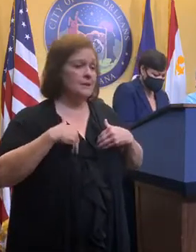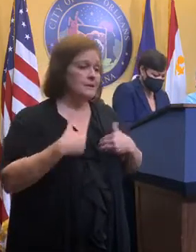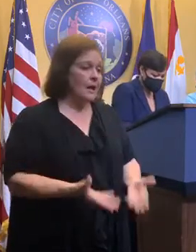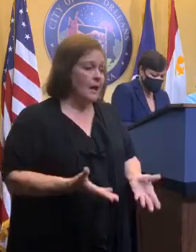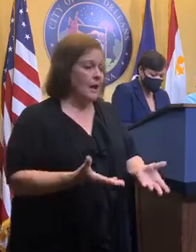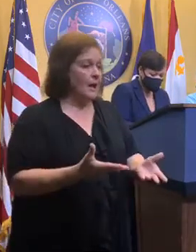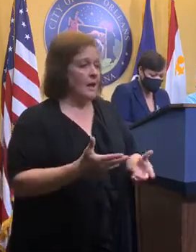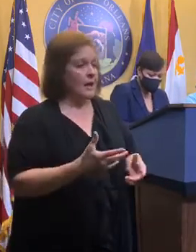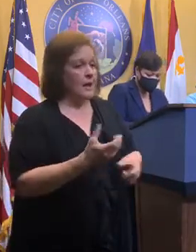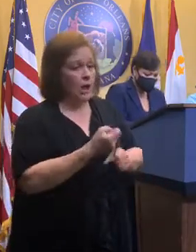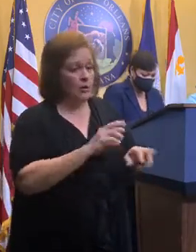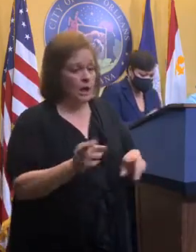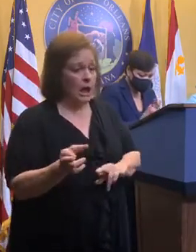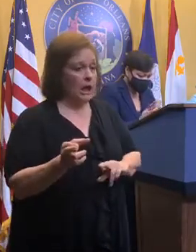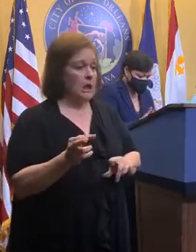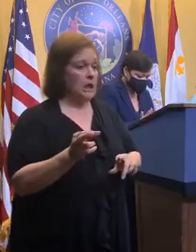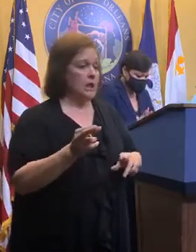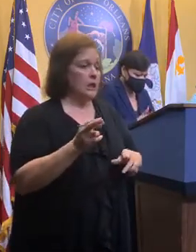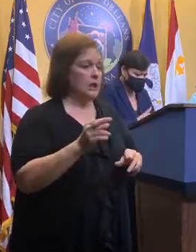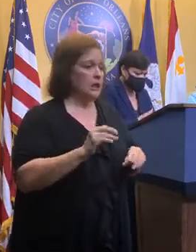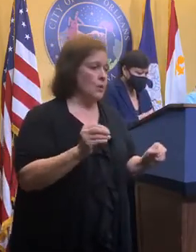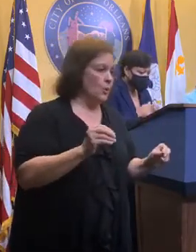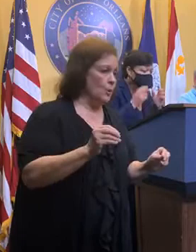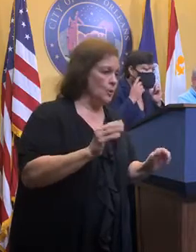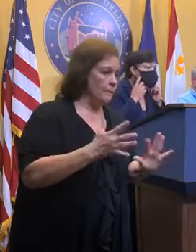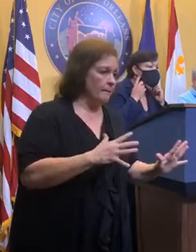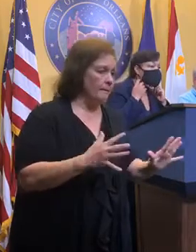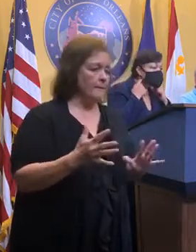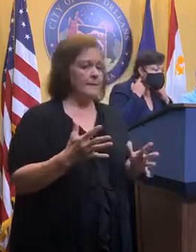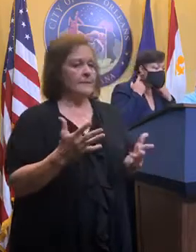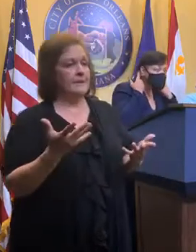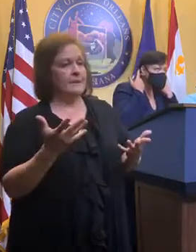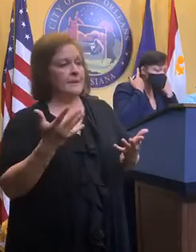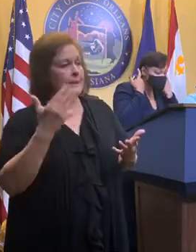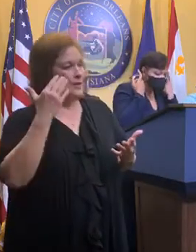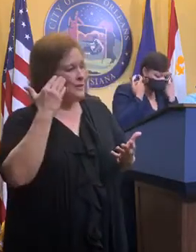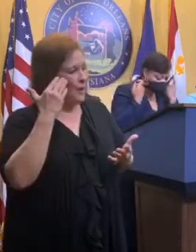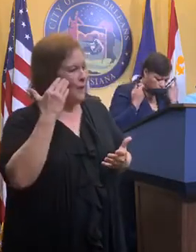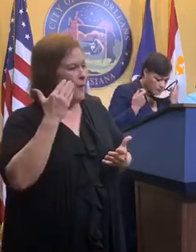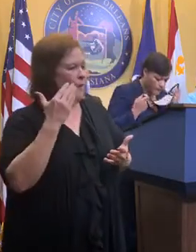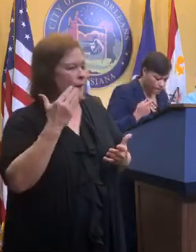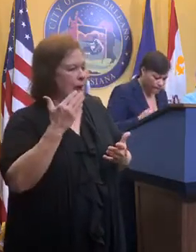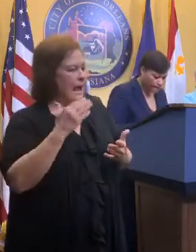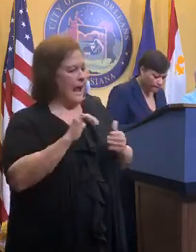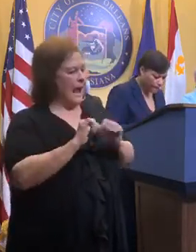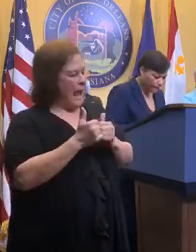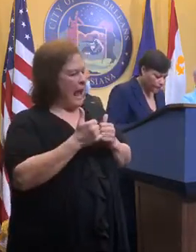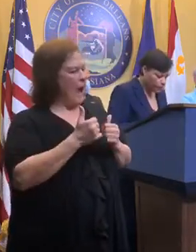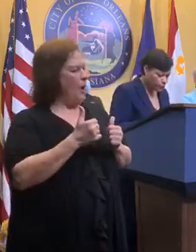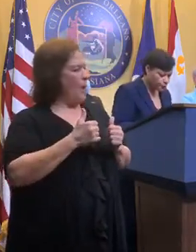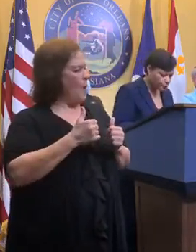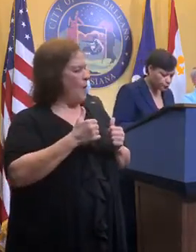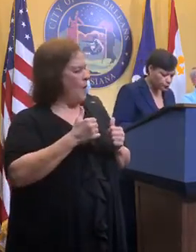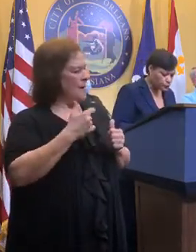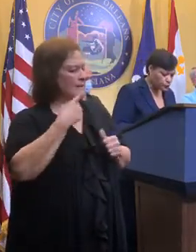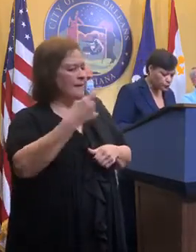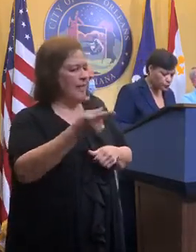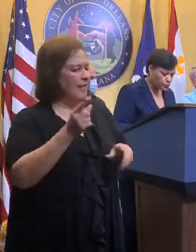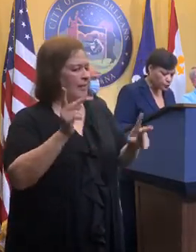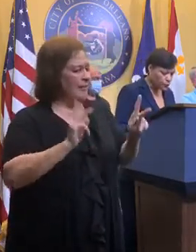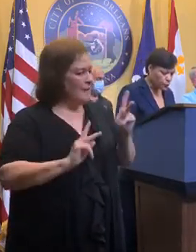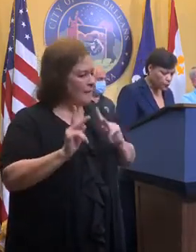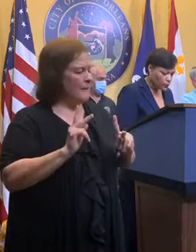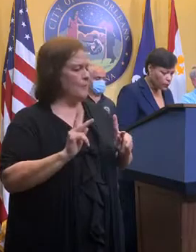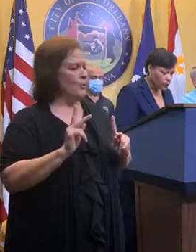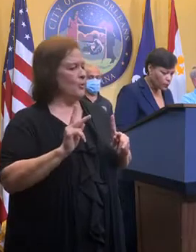engaged in the process? I mean, I know we're at the end of what's been a historic hurricane season, but how do you keep people active